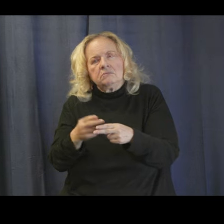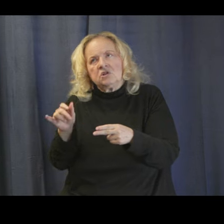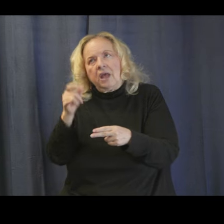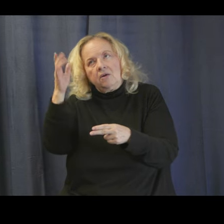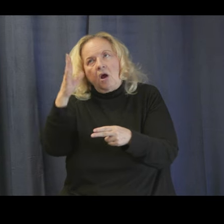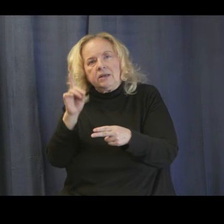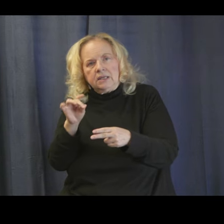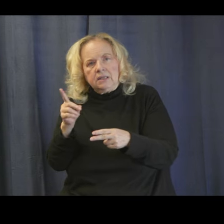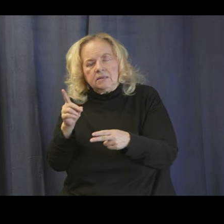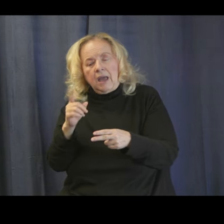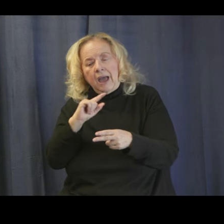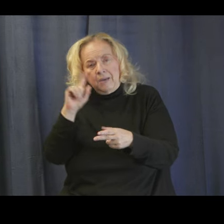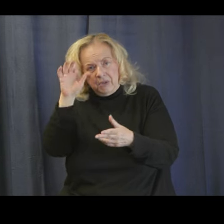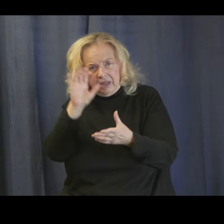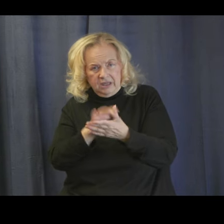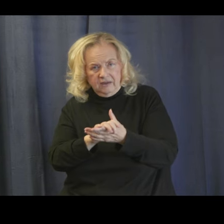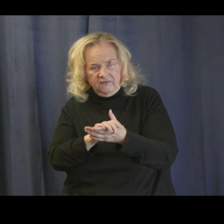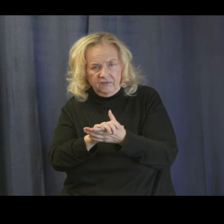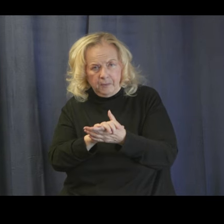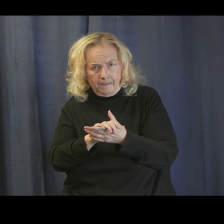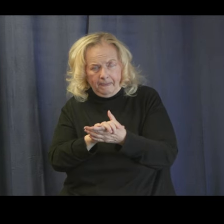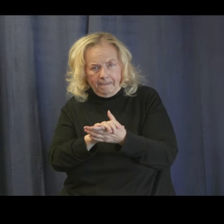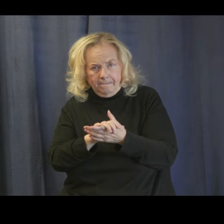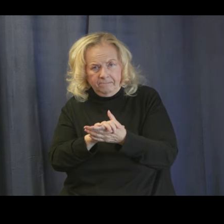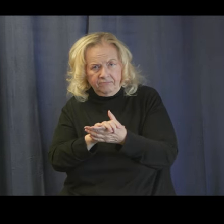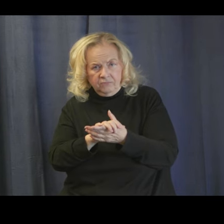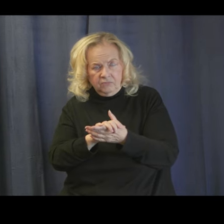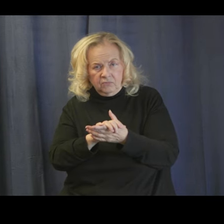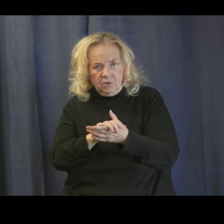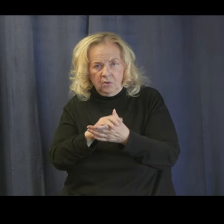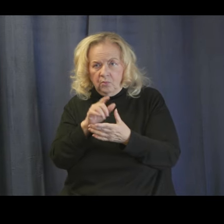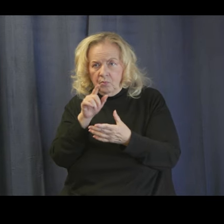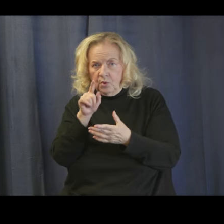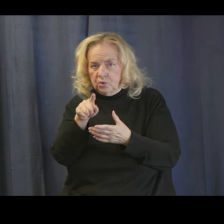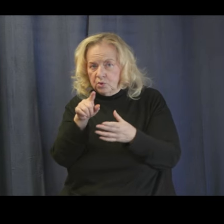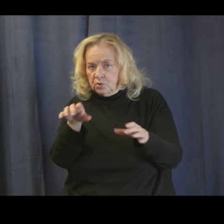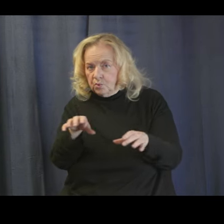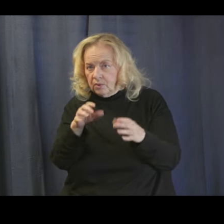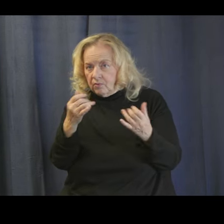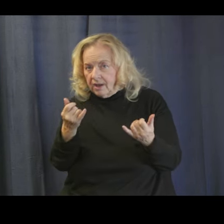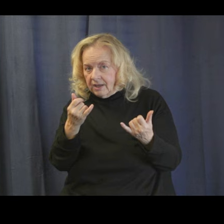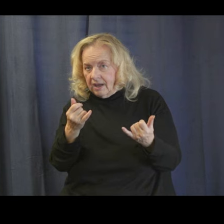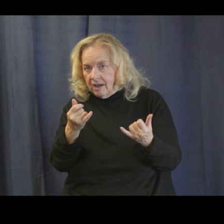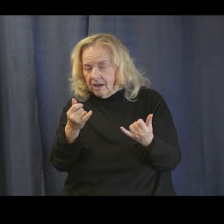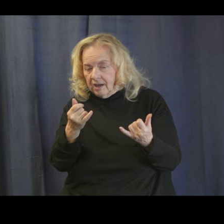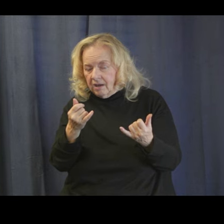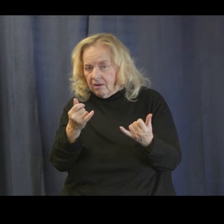Well, guess what? I believe what you guys are doing right now,